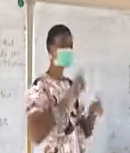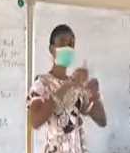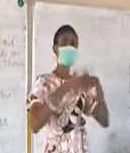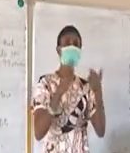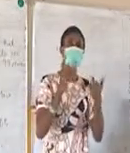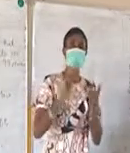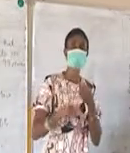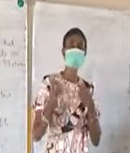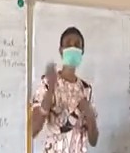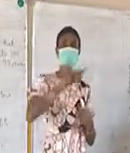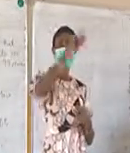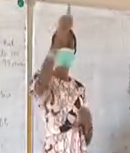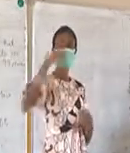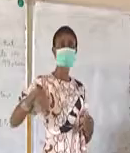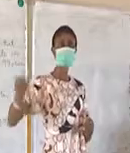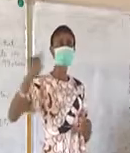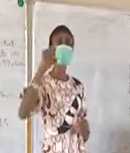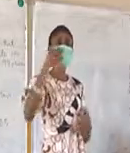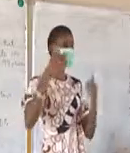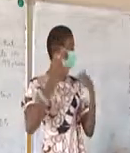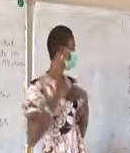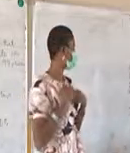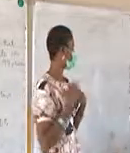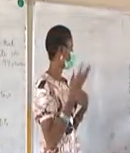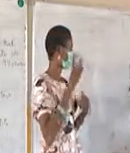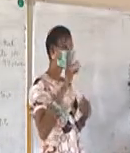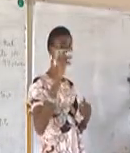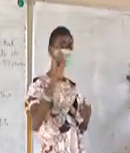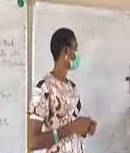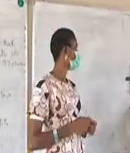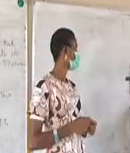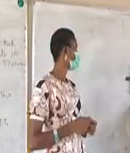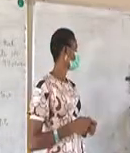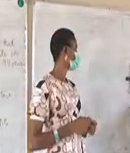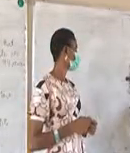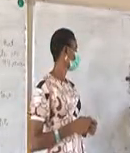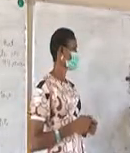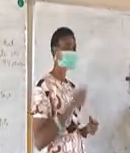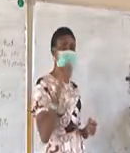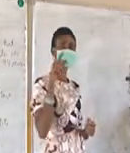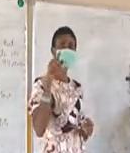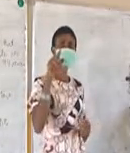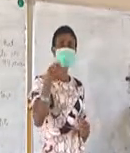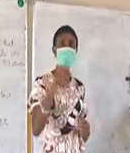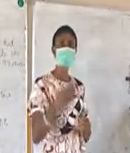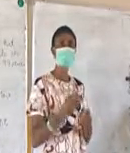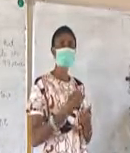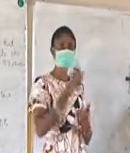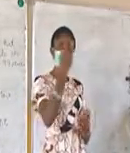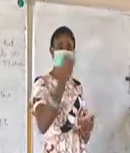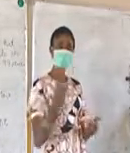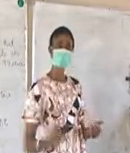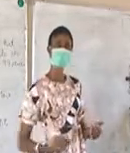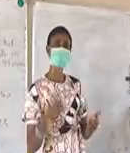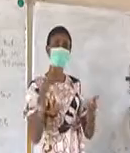curve. This is where you have the 60th position. You draw it to the curve.